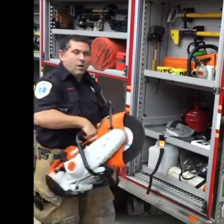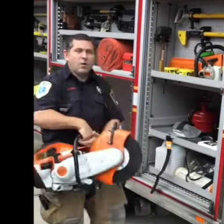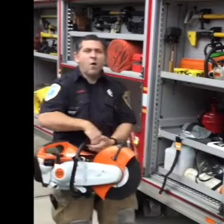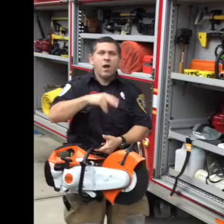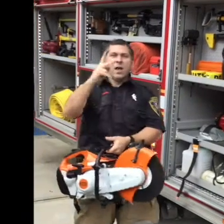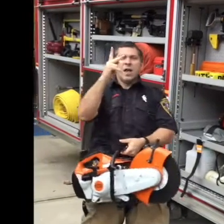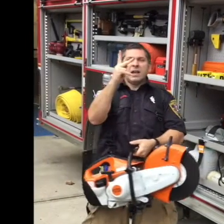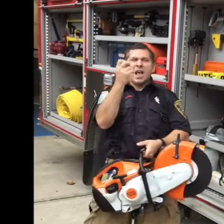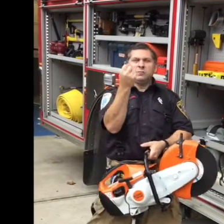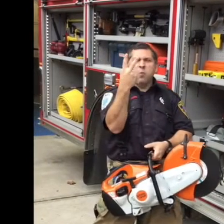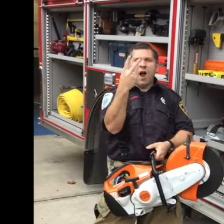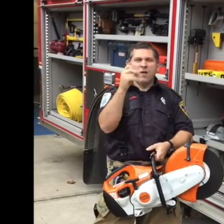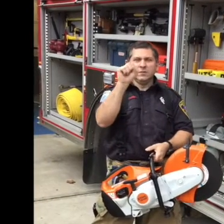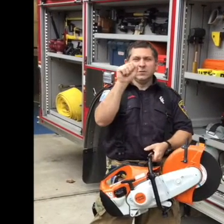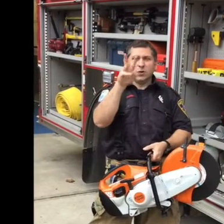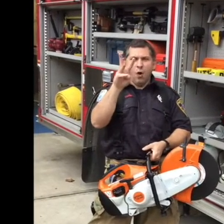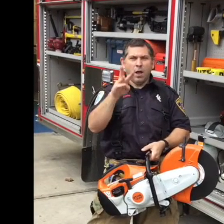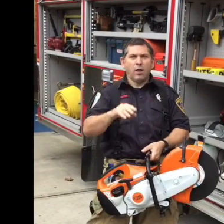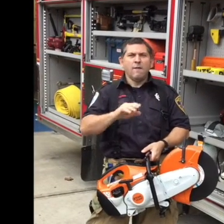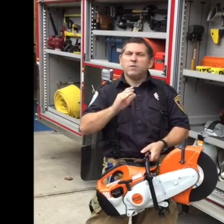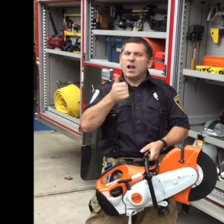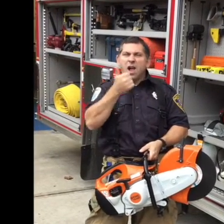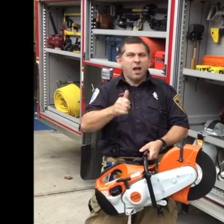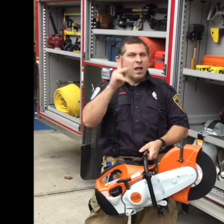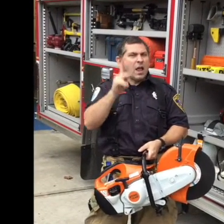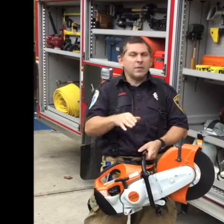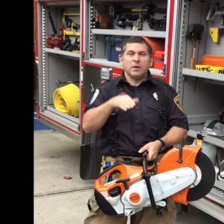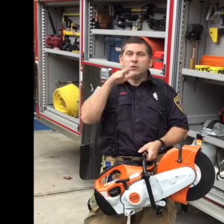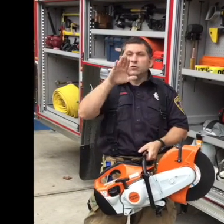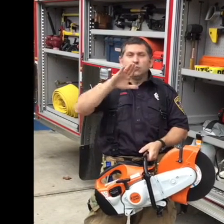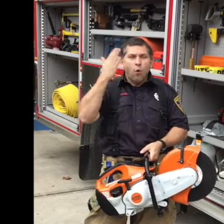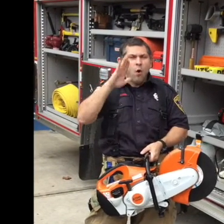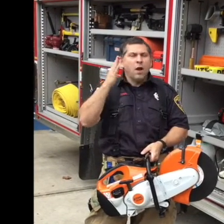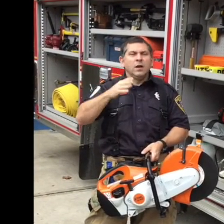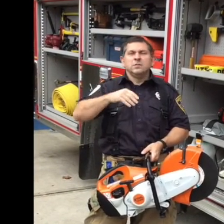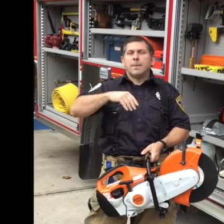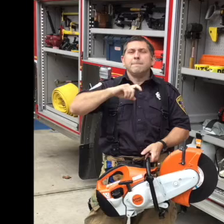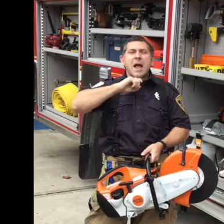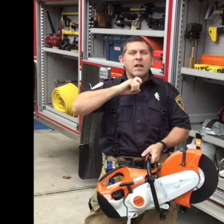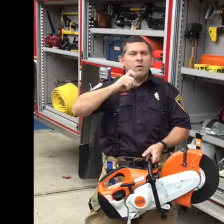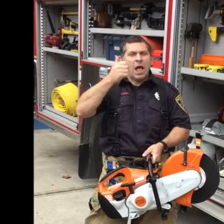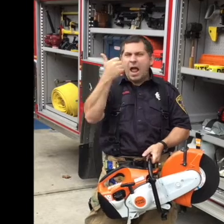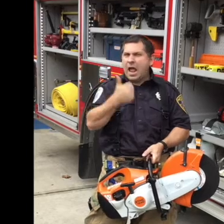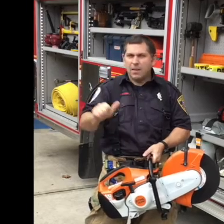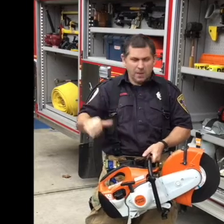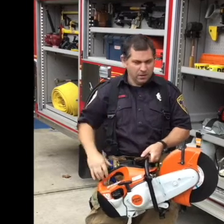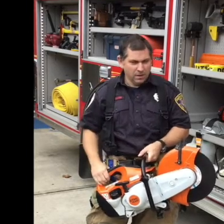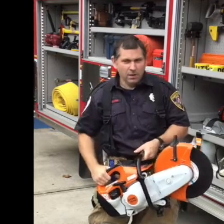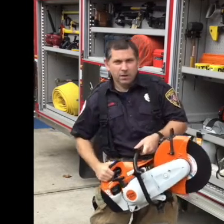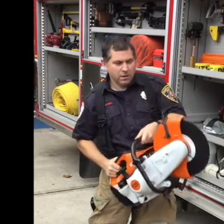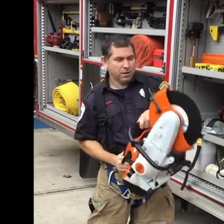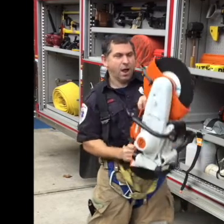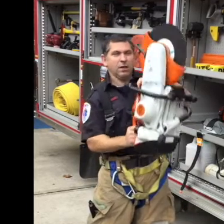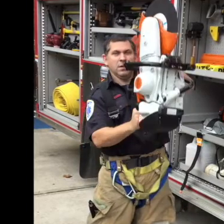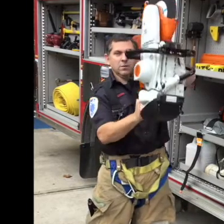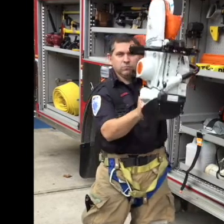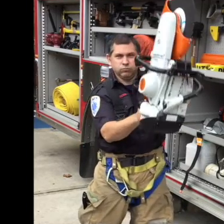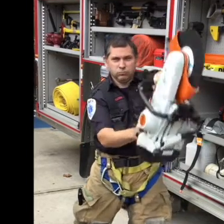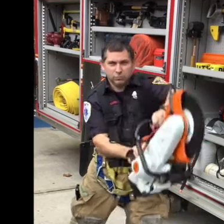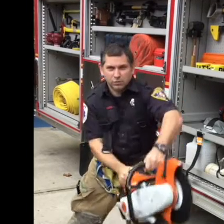Another piece of equipment, this is called a K12 saw. So this will open anything, metal or a door or